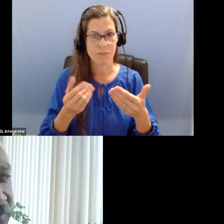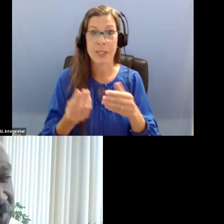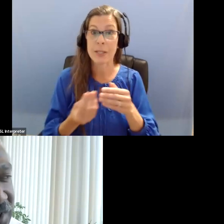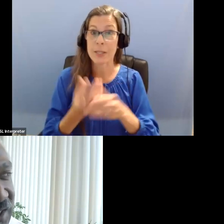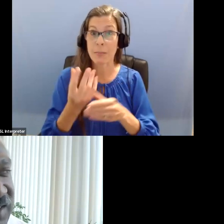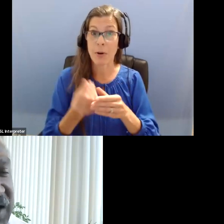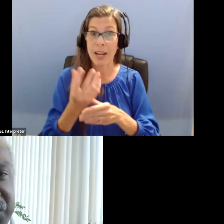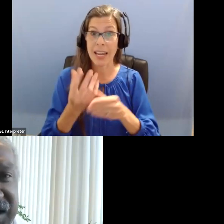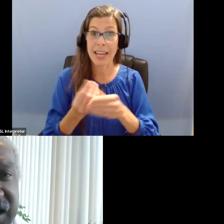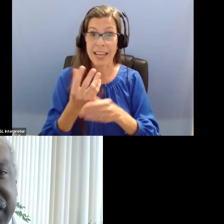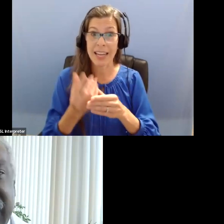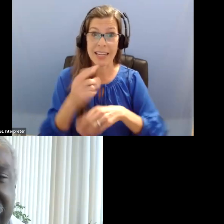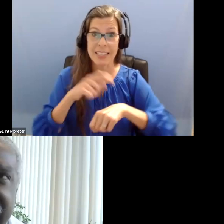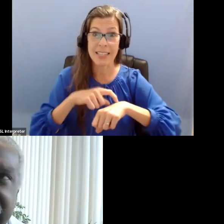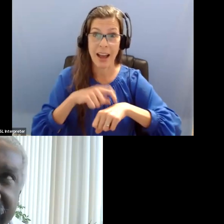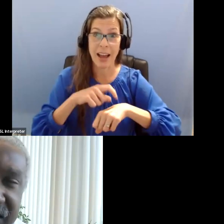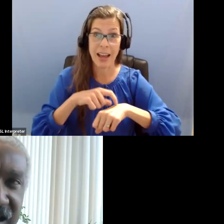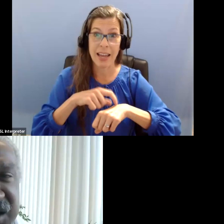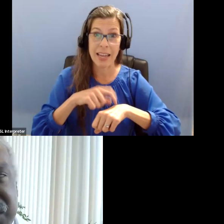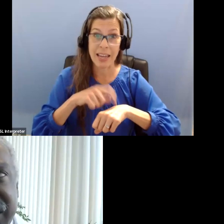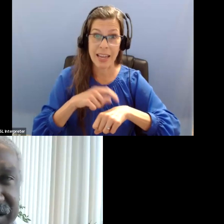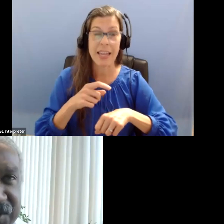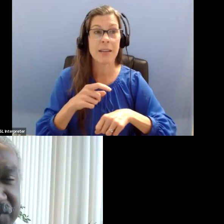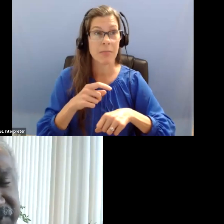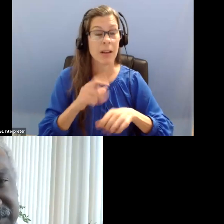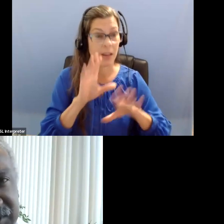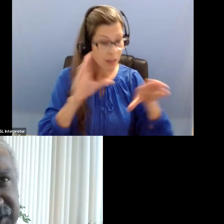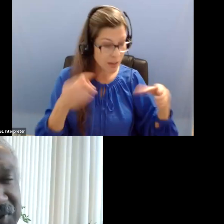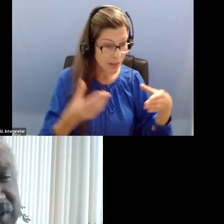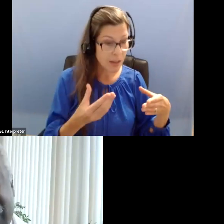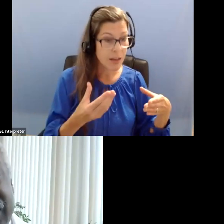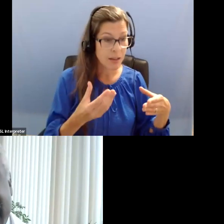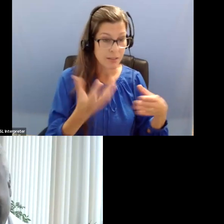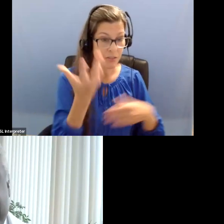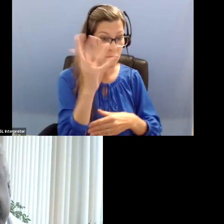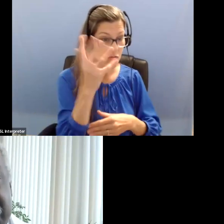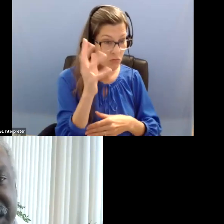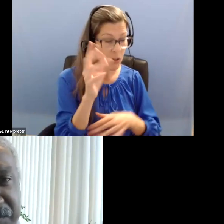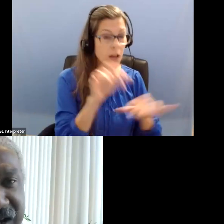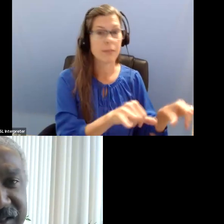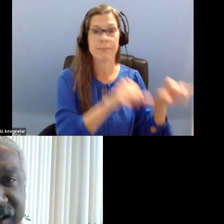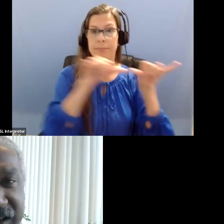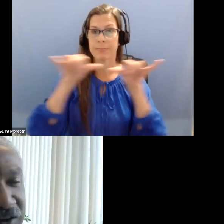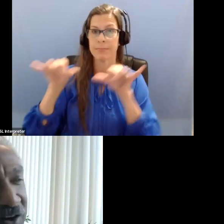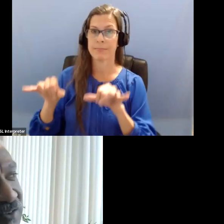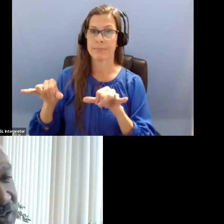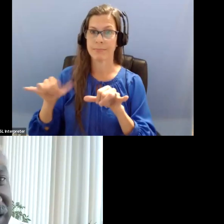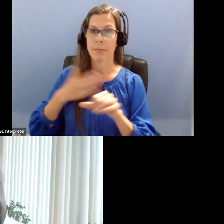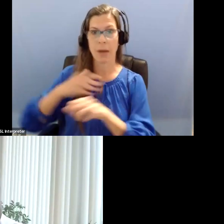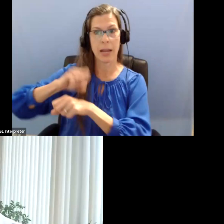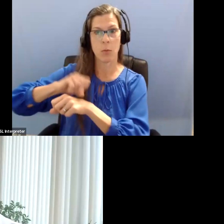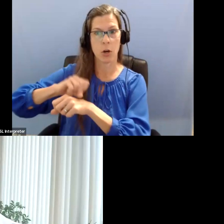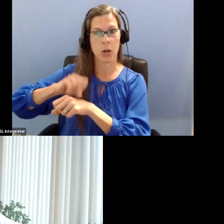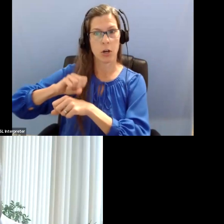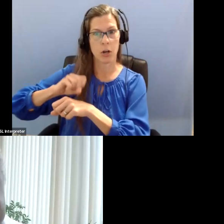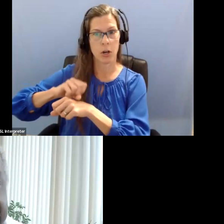when there's some routine things that have to be done, it dawned on me that there's some similarities to being a bonsai gardener